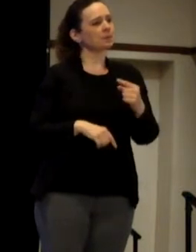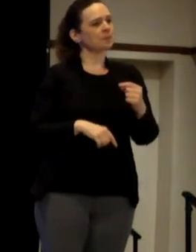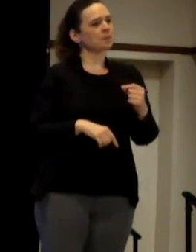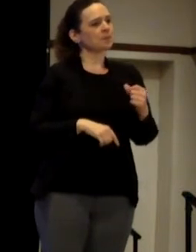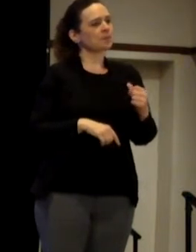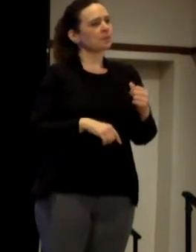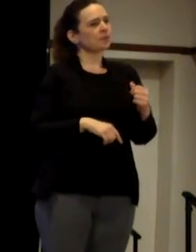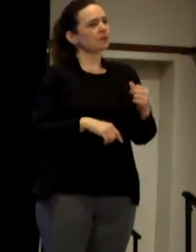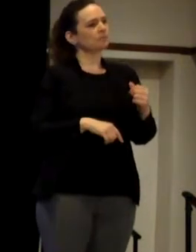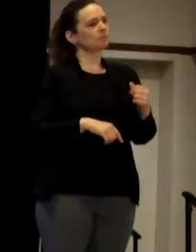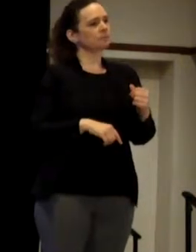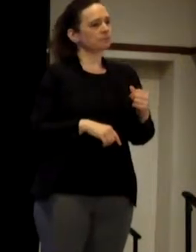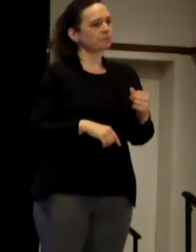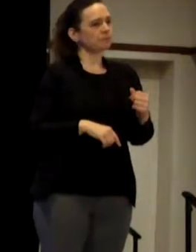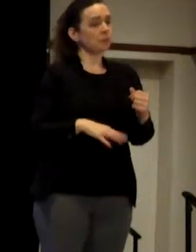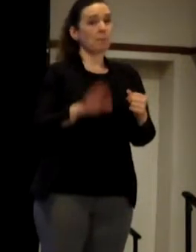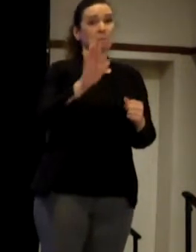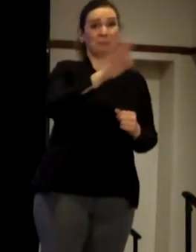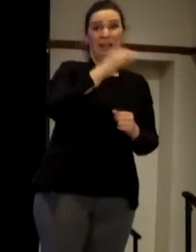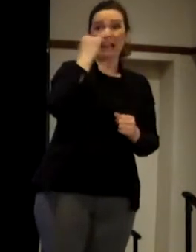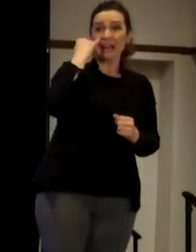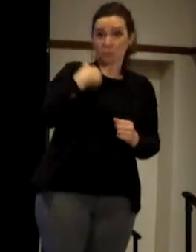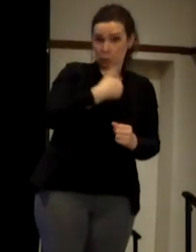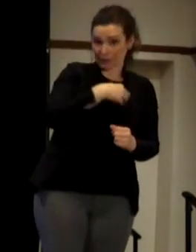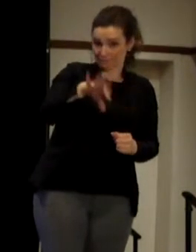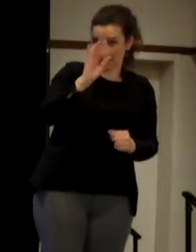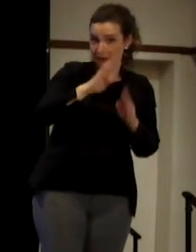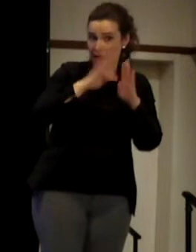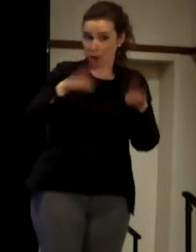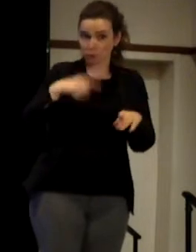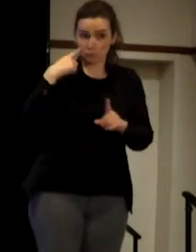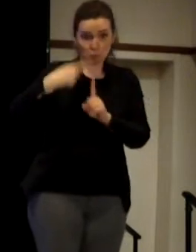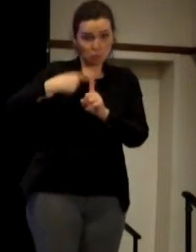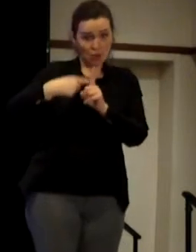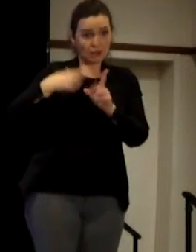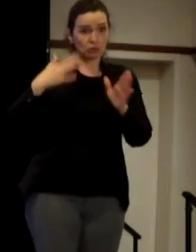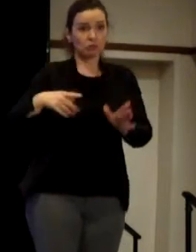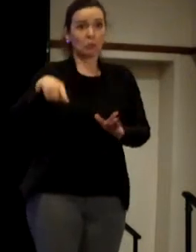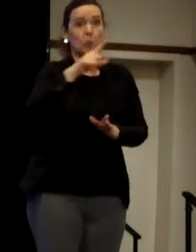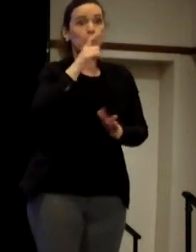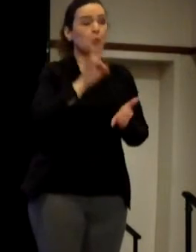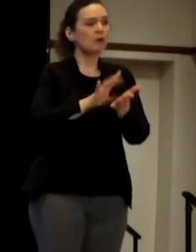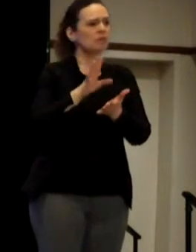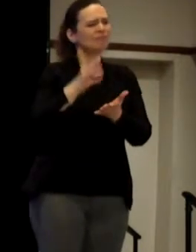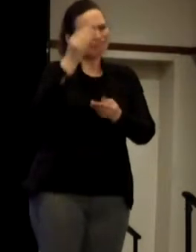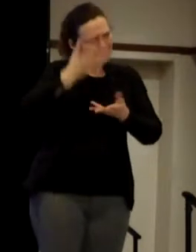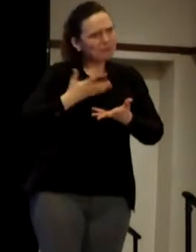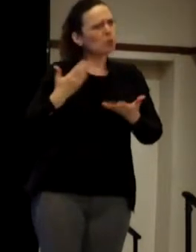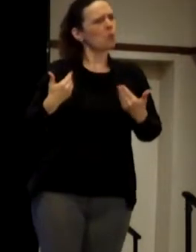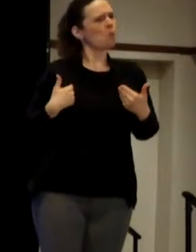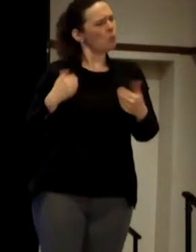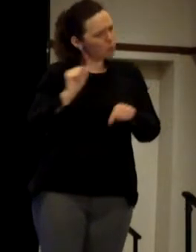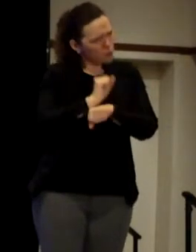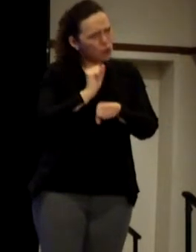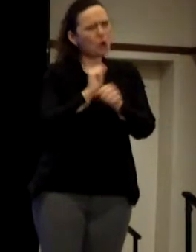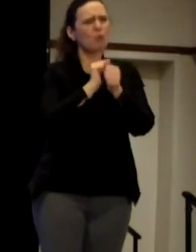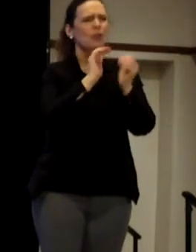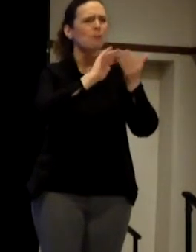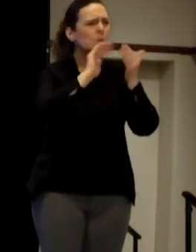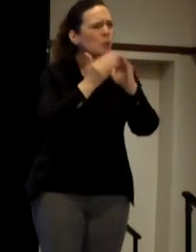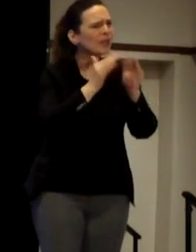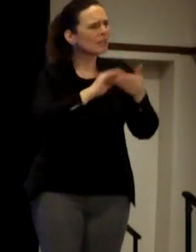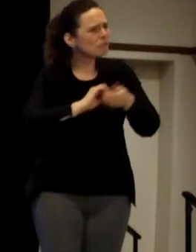fall onto us as well. So we'll work with the city closely. But certainly the management group, which is all